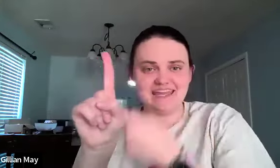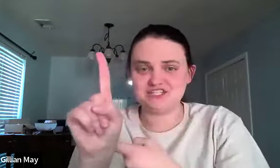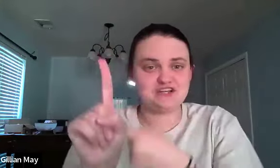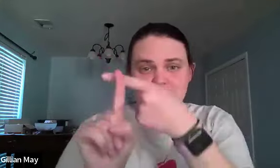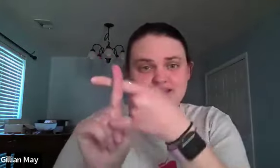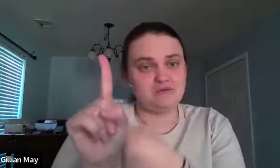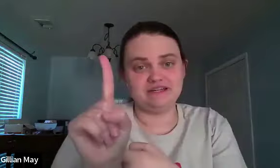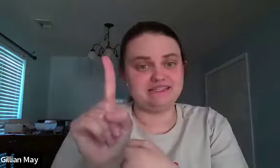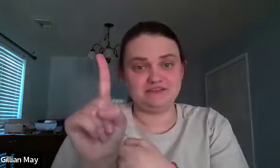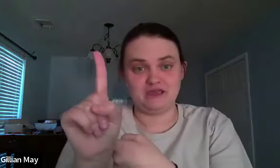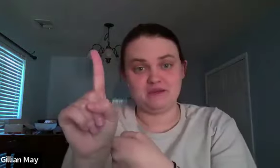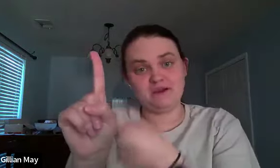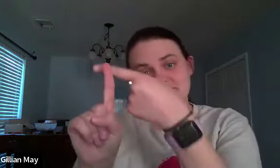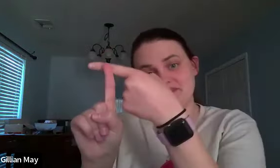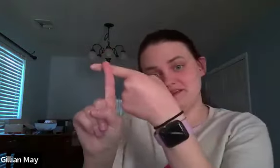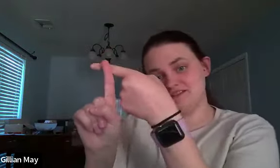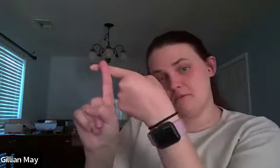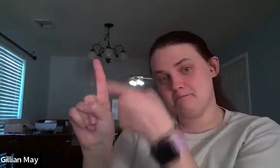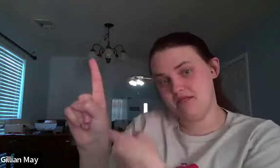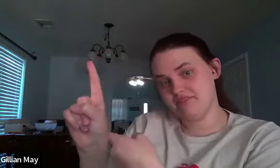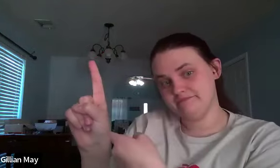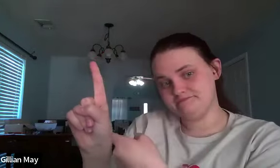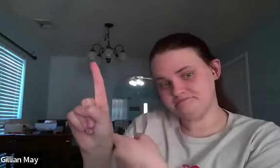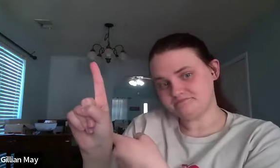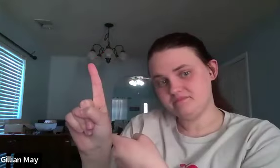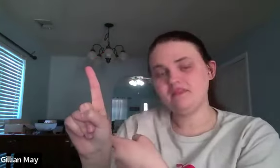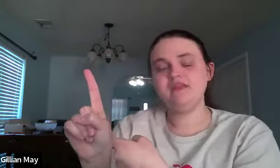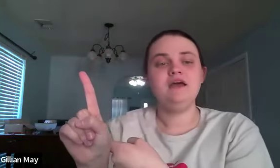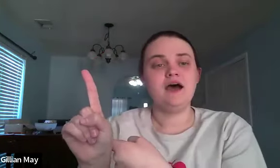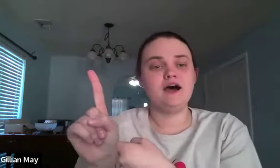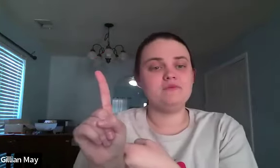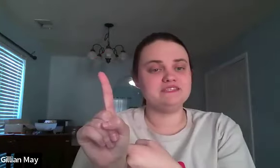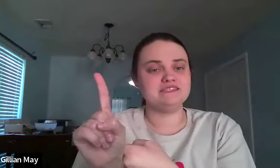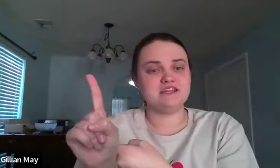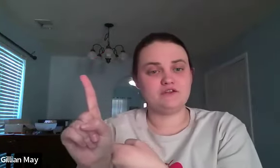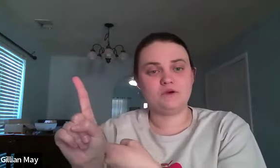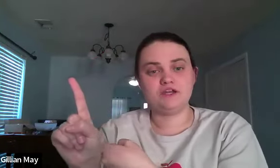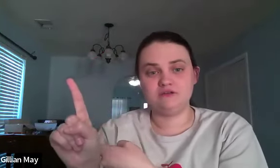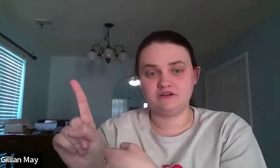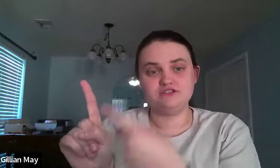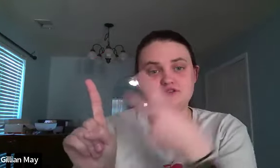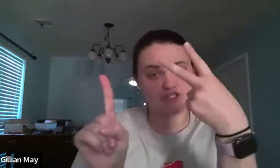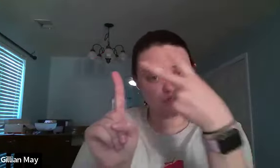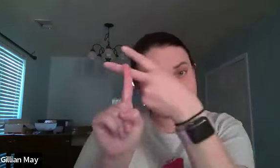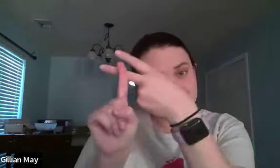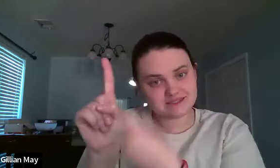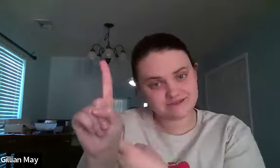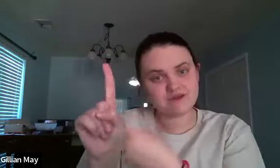just a complicated one to see through camera. So month. This is another one. You can also do the 2 months,